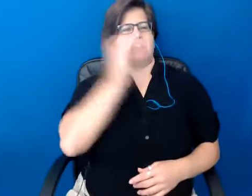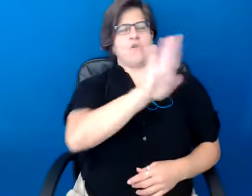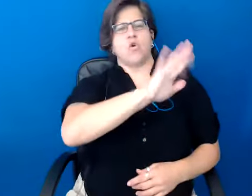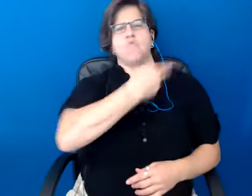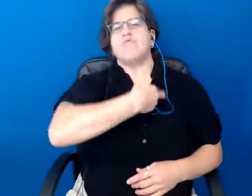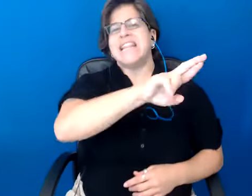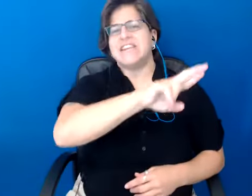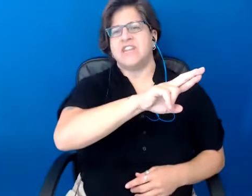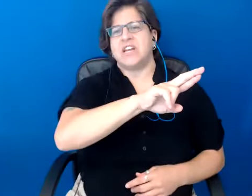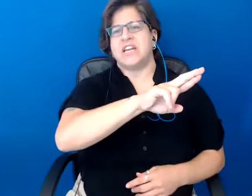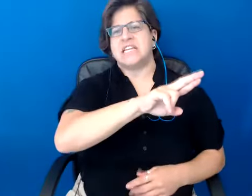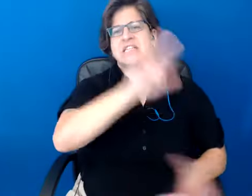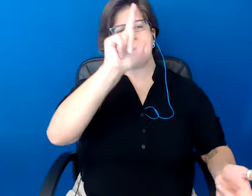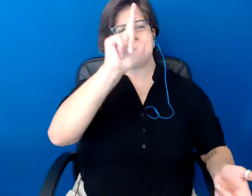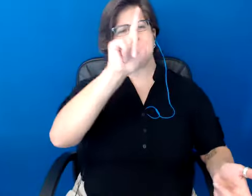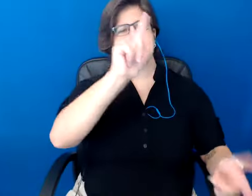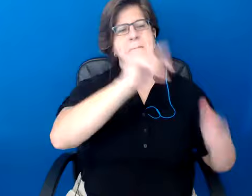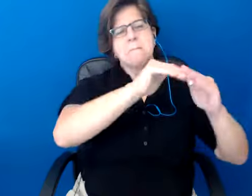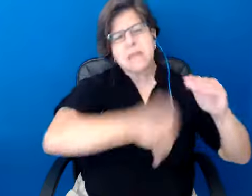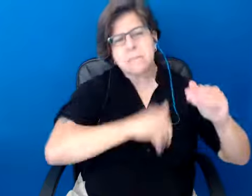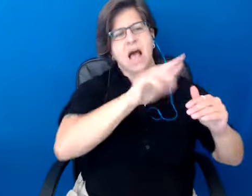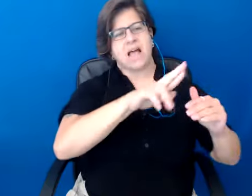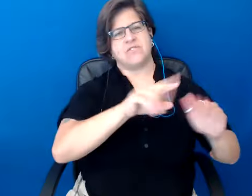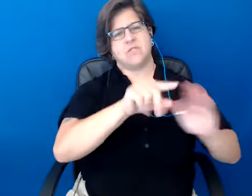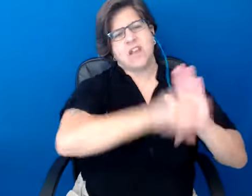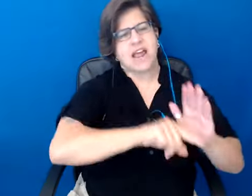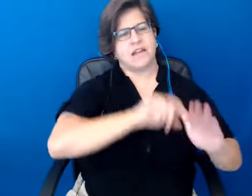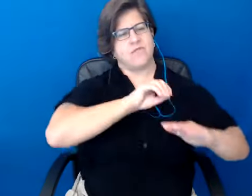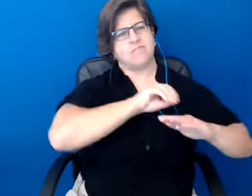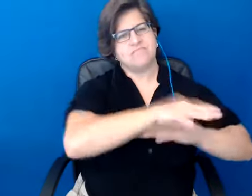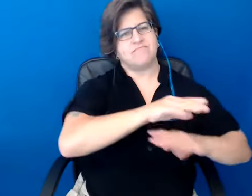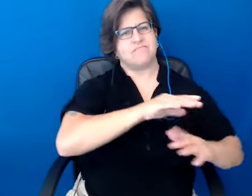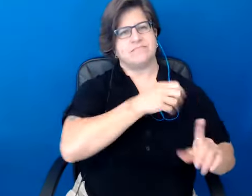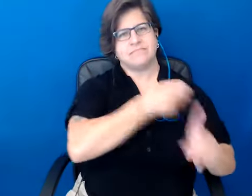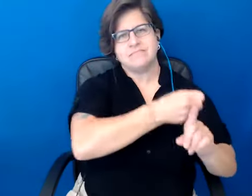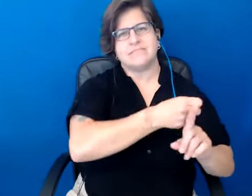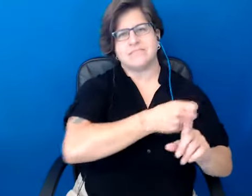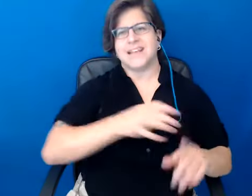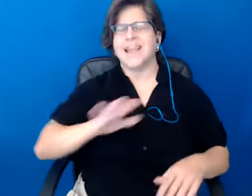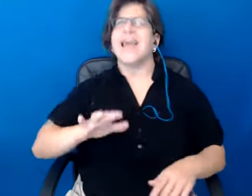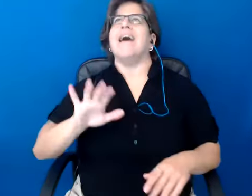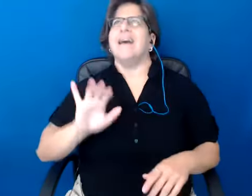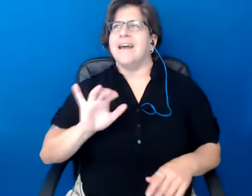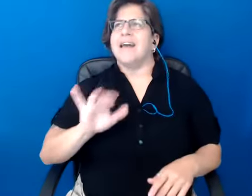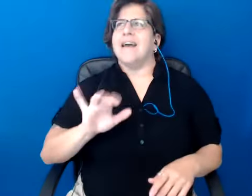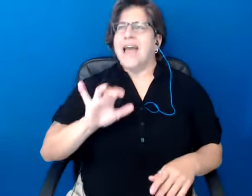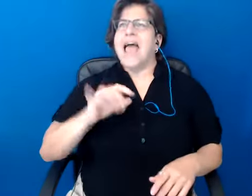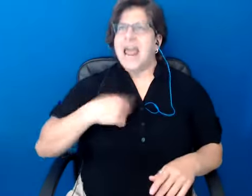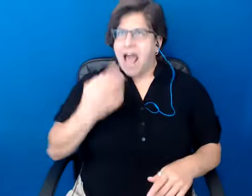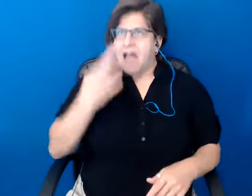when her religion is minimized or slammed. And that helps me understand her higher